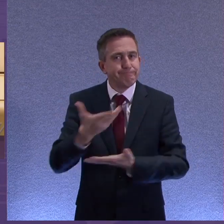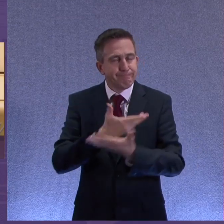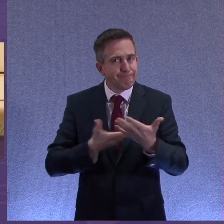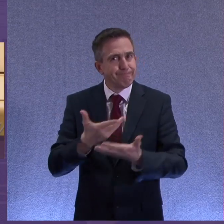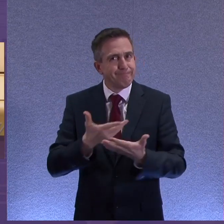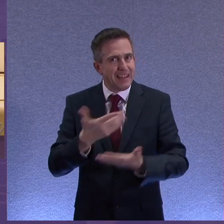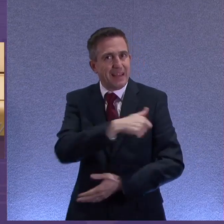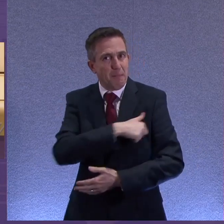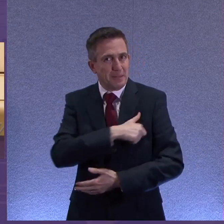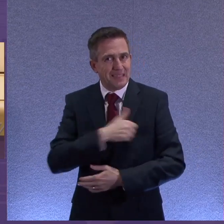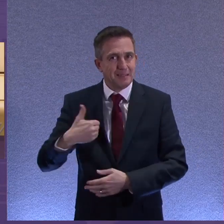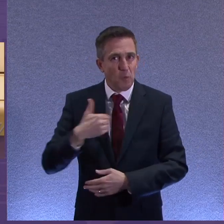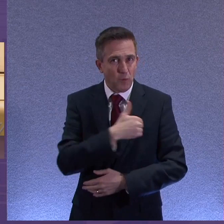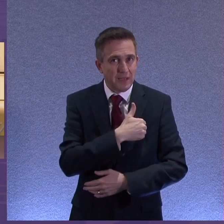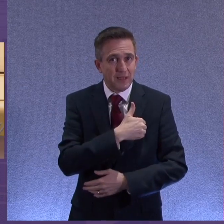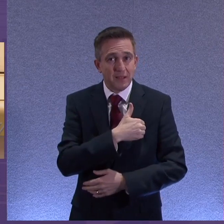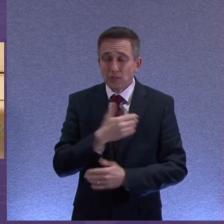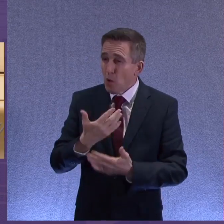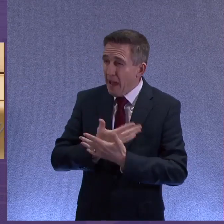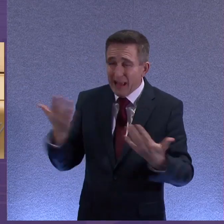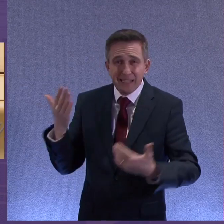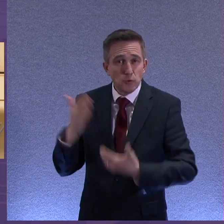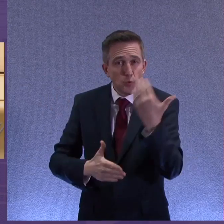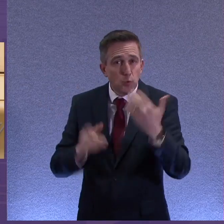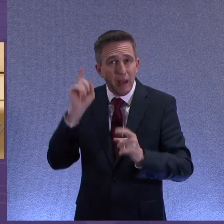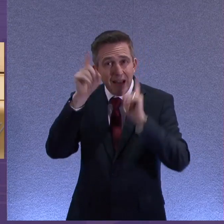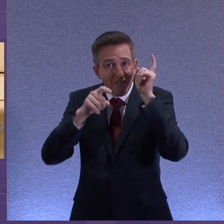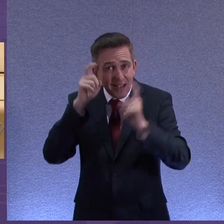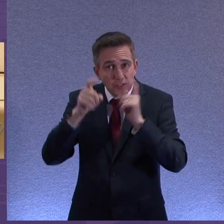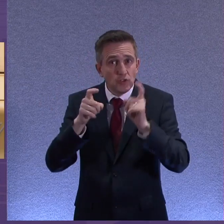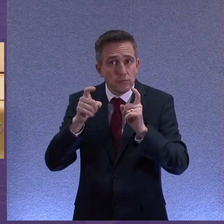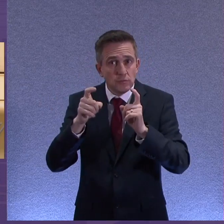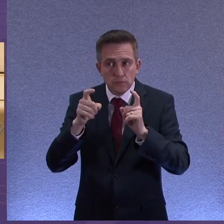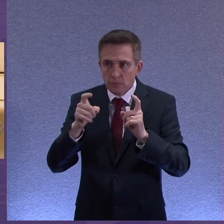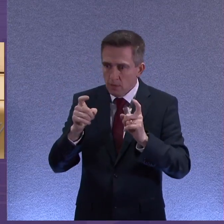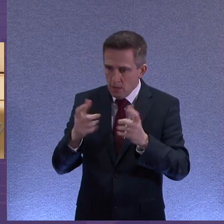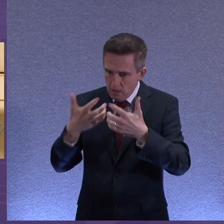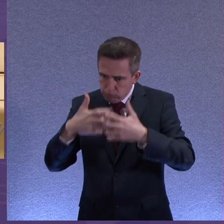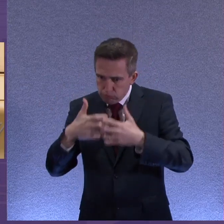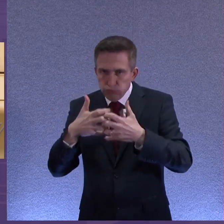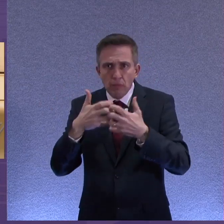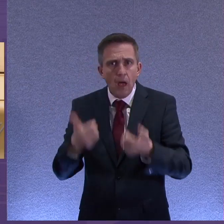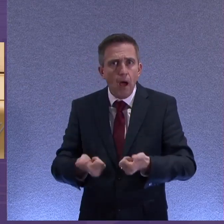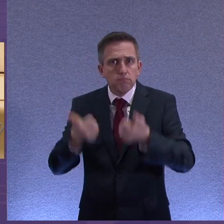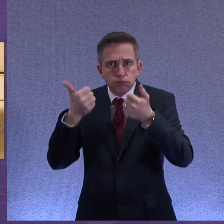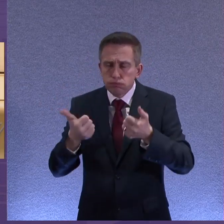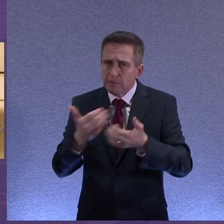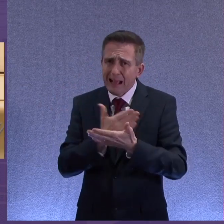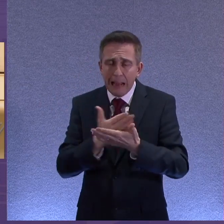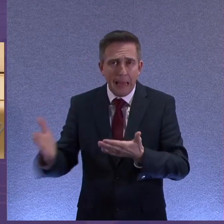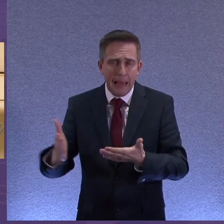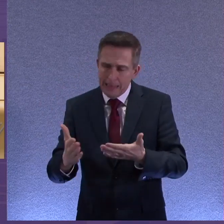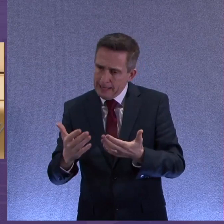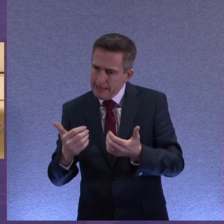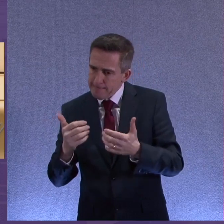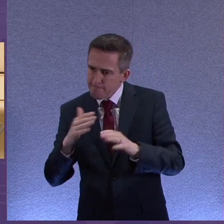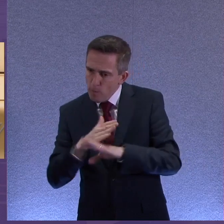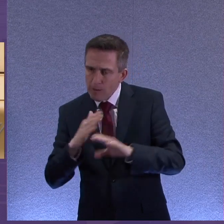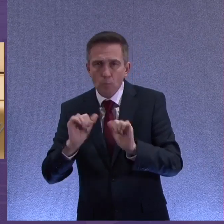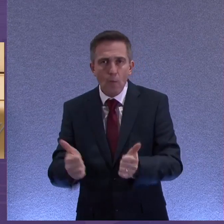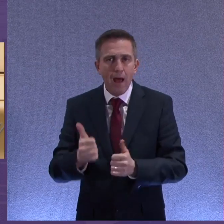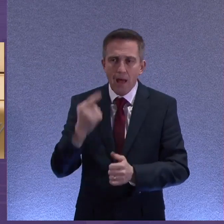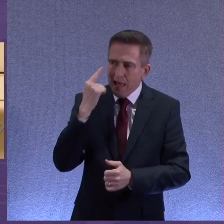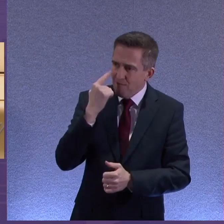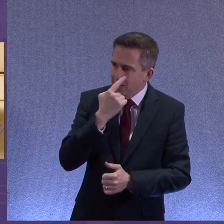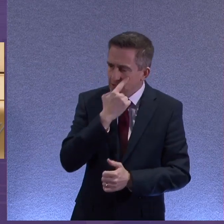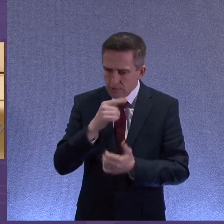So any innovation that comes forward that is robust, that we know is evidenced and exists, is something to